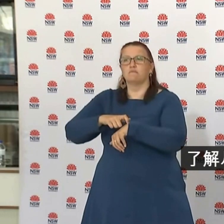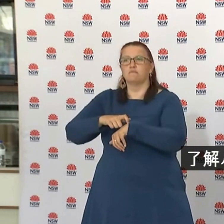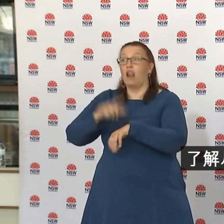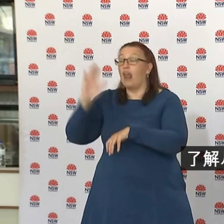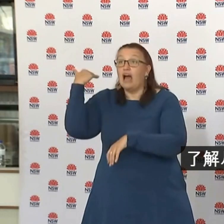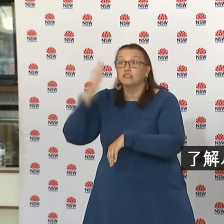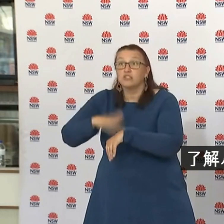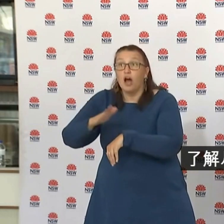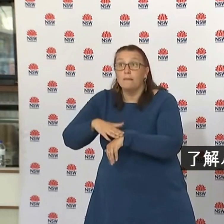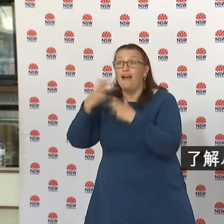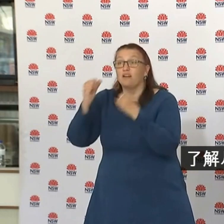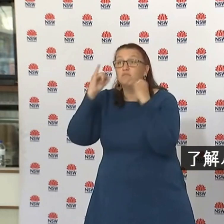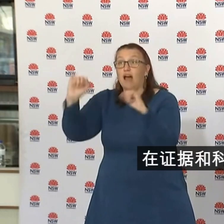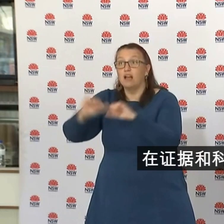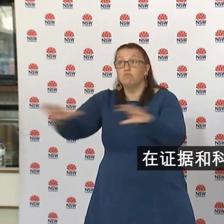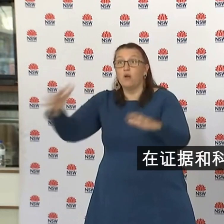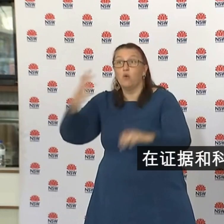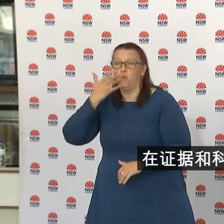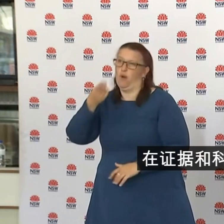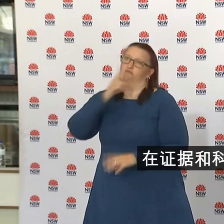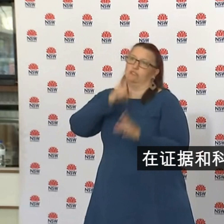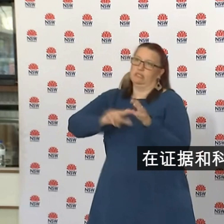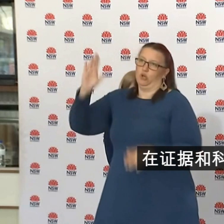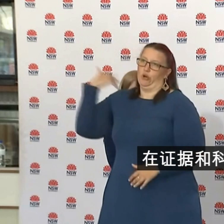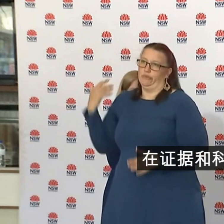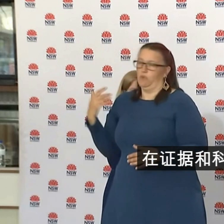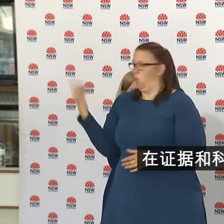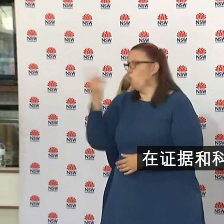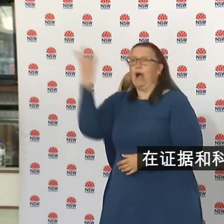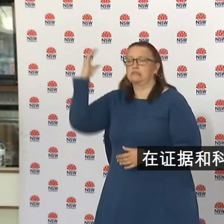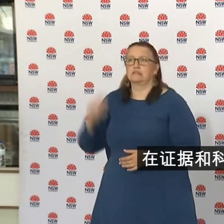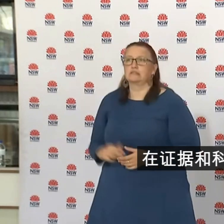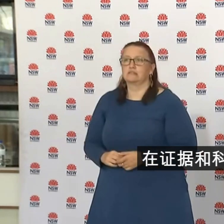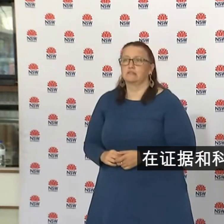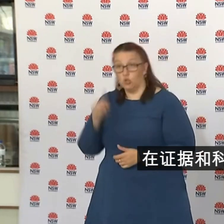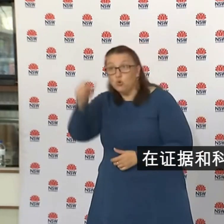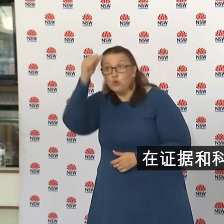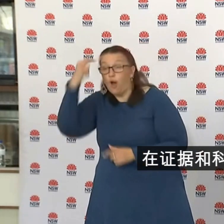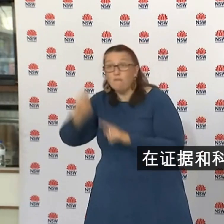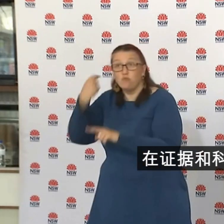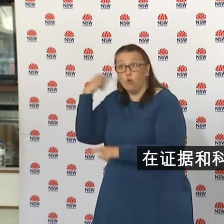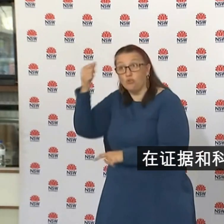decisions are taken as best as possible on the basis of evidence and science to keep us safe.